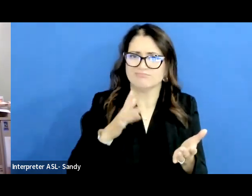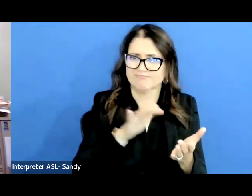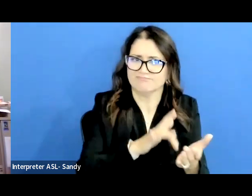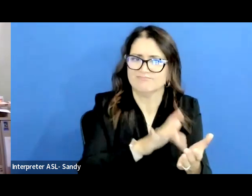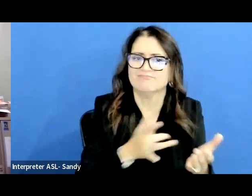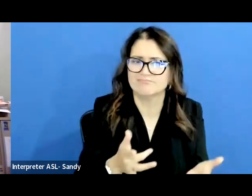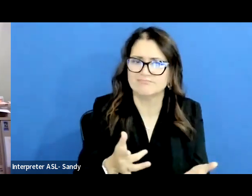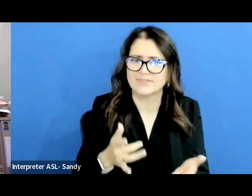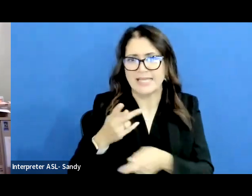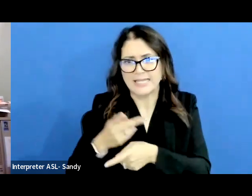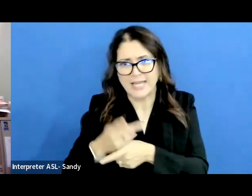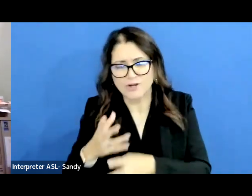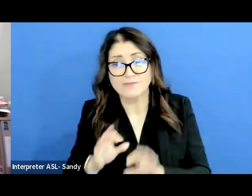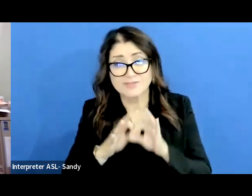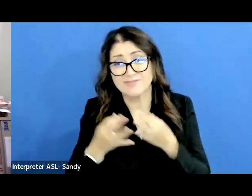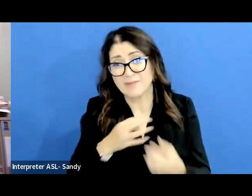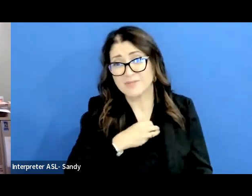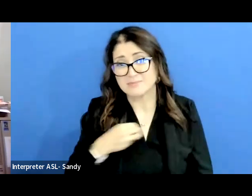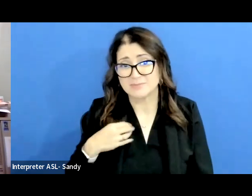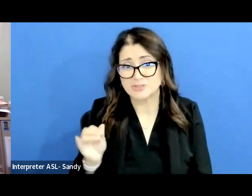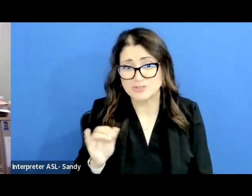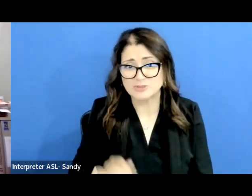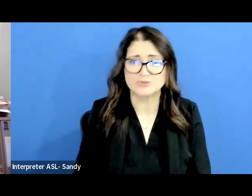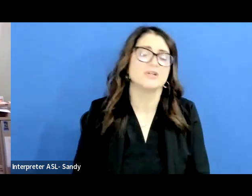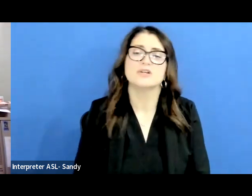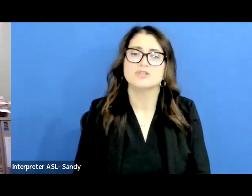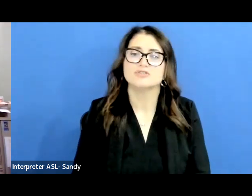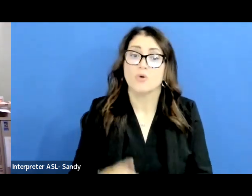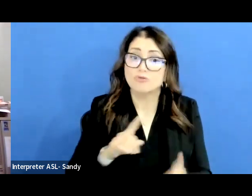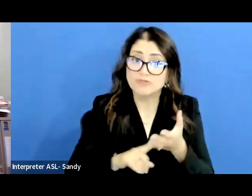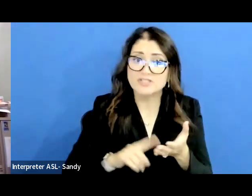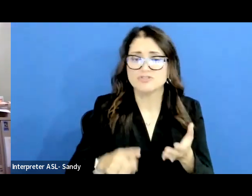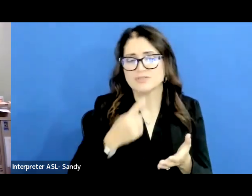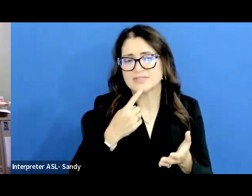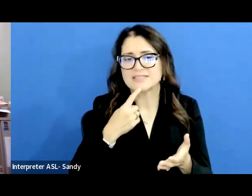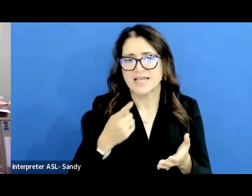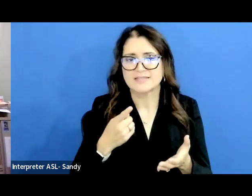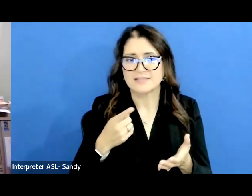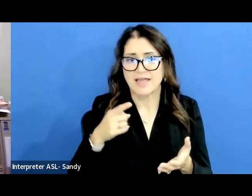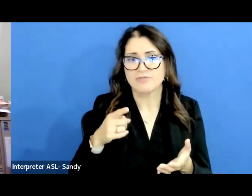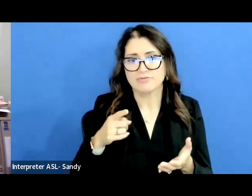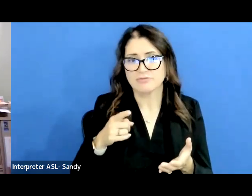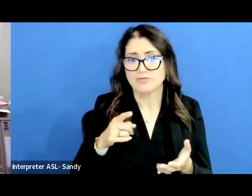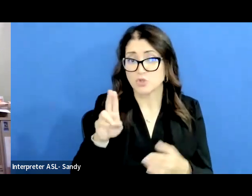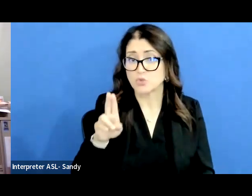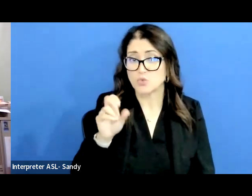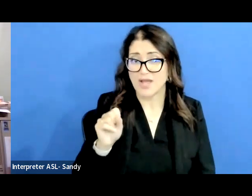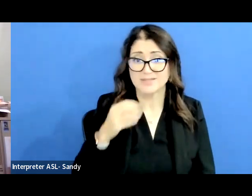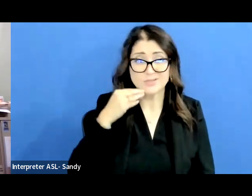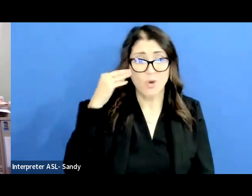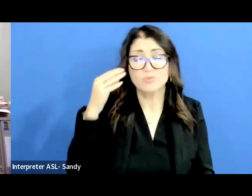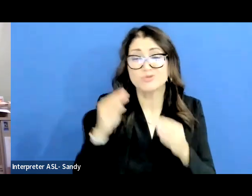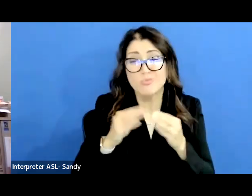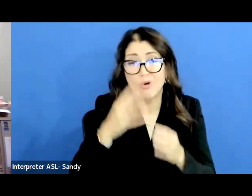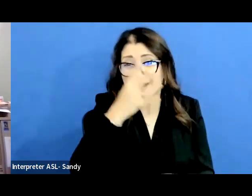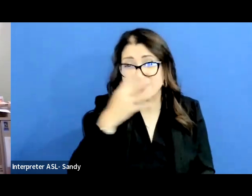the United States is home to more immigrants than any other country in the world, with over 40 million people who